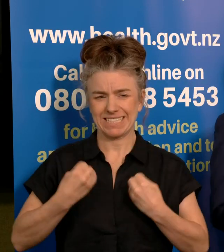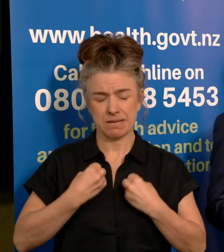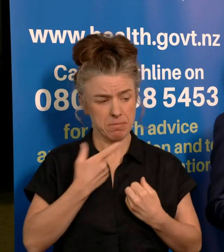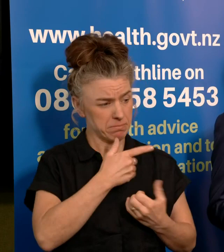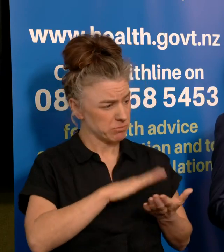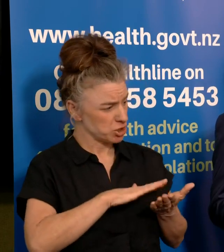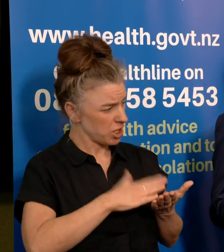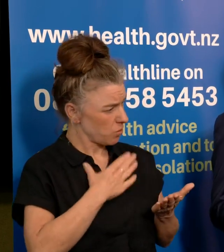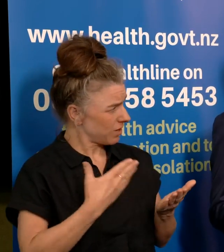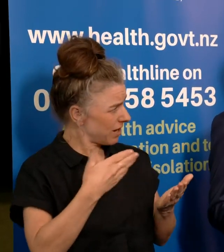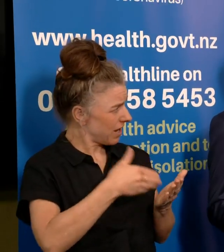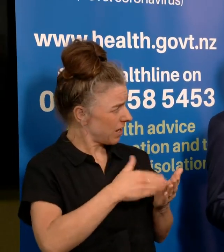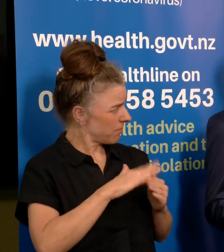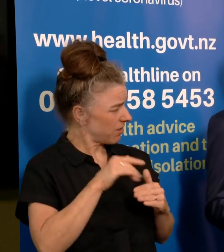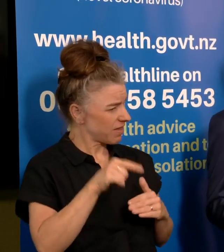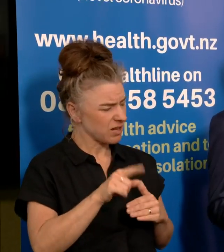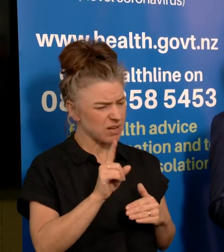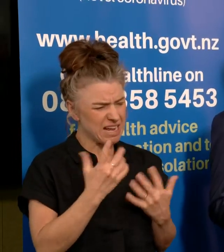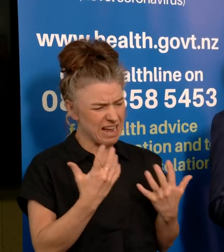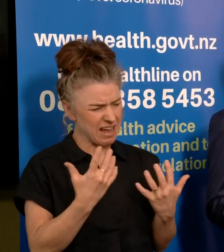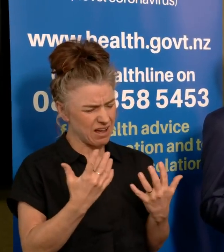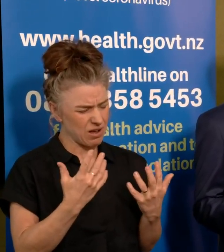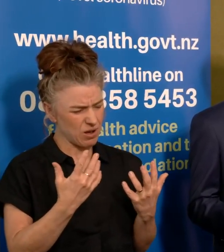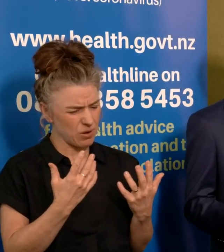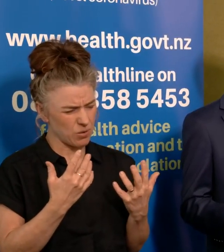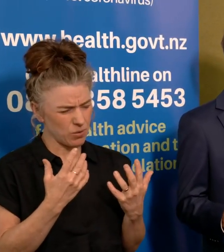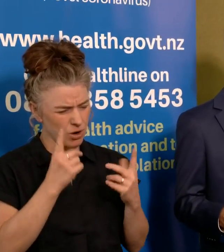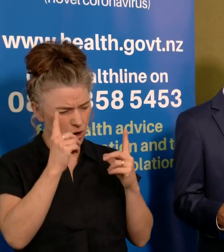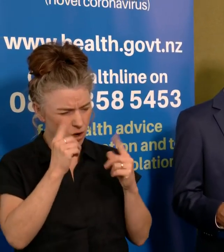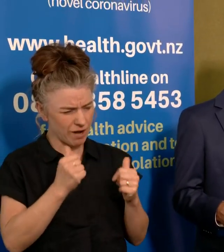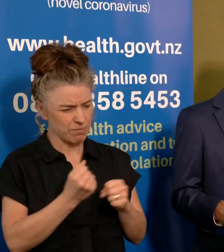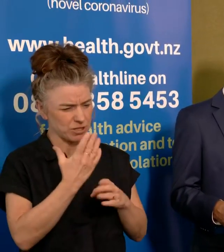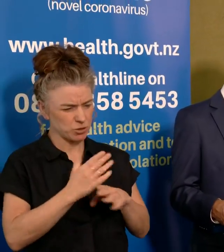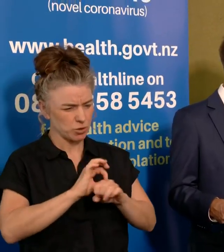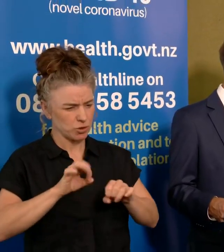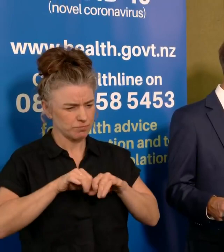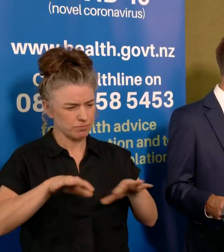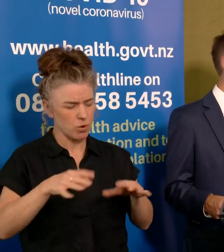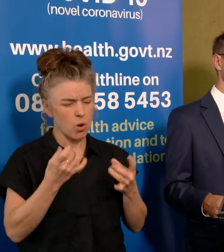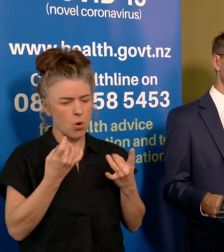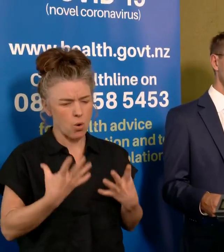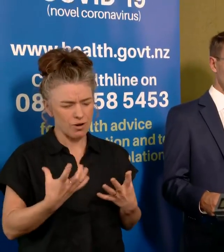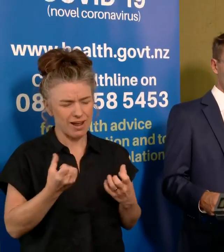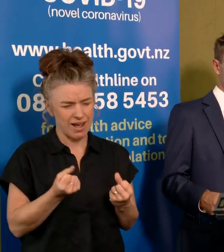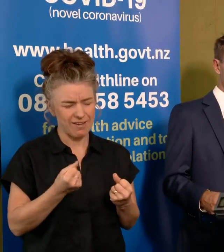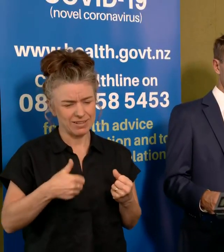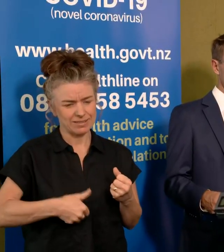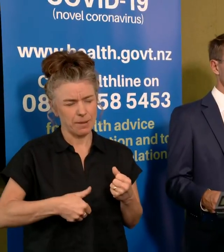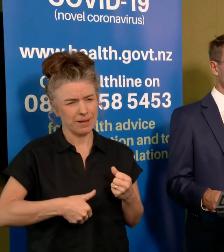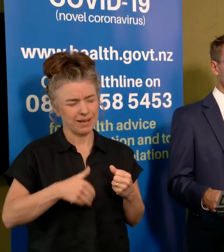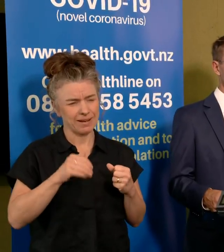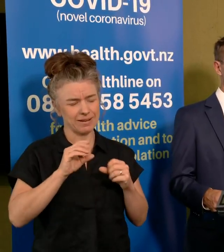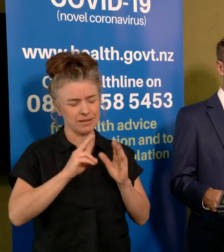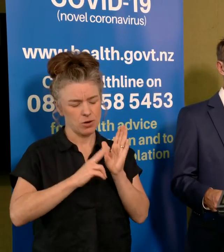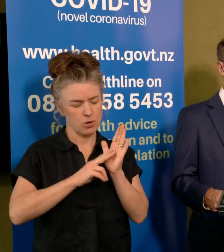if you wanted to comment at all on the sorts of things you might do, because we already get norovirus outbreaks, which is